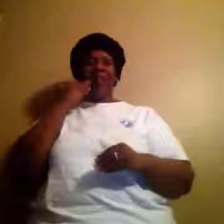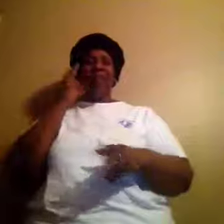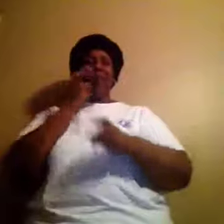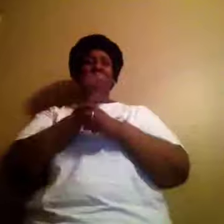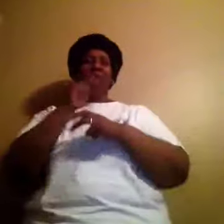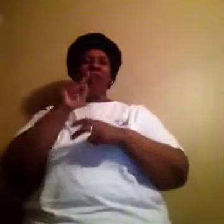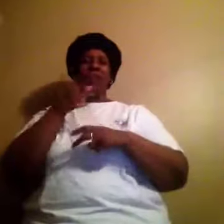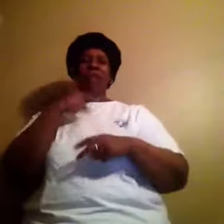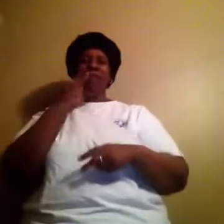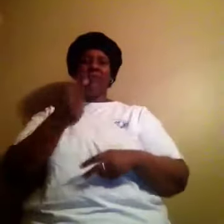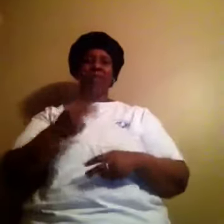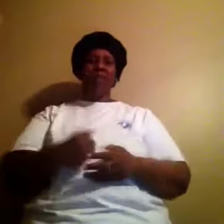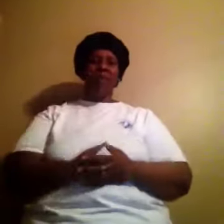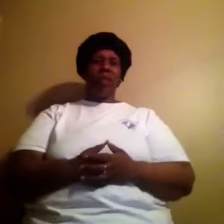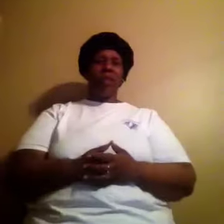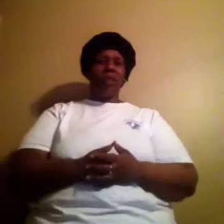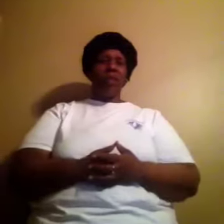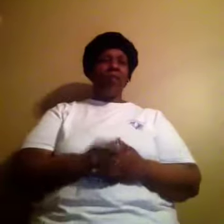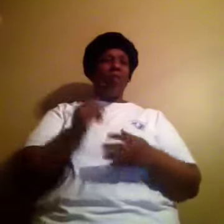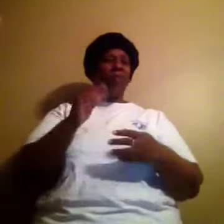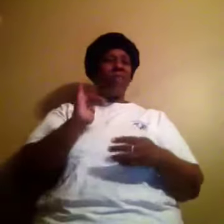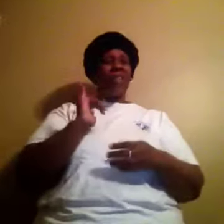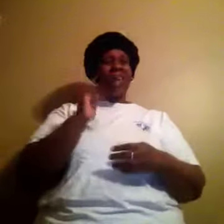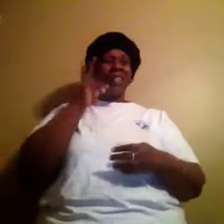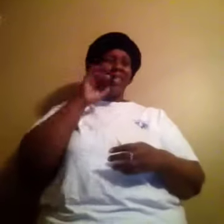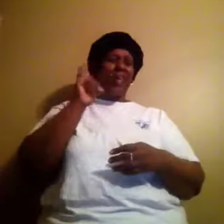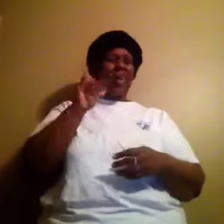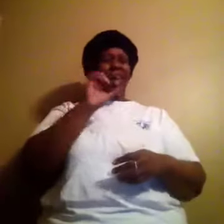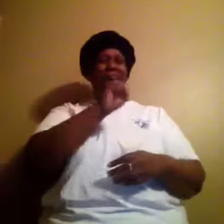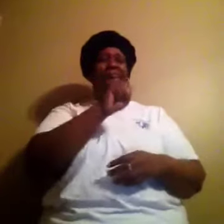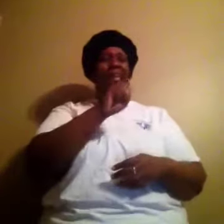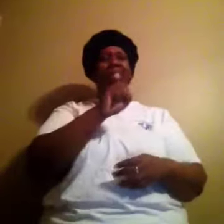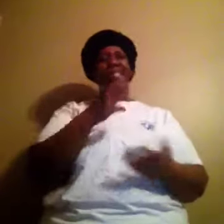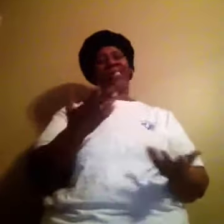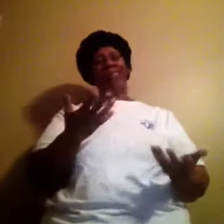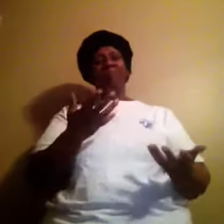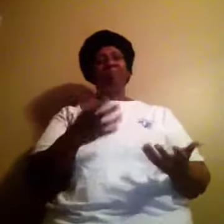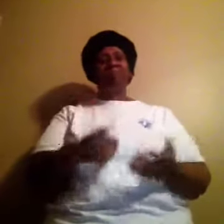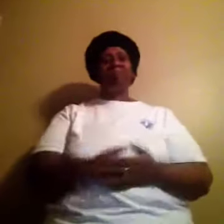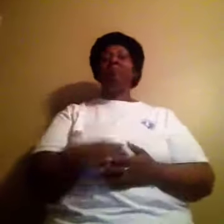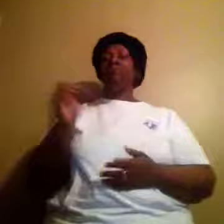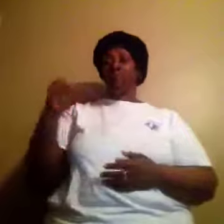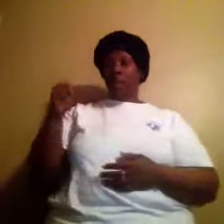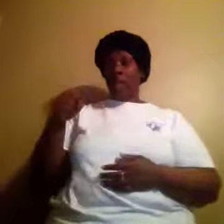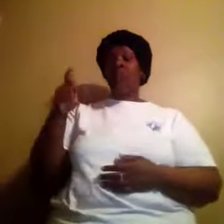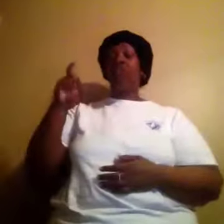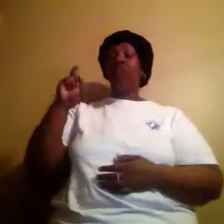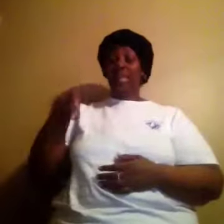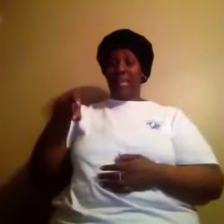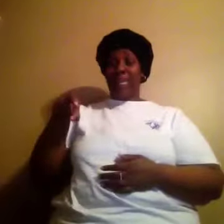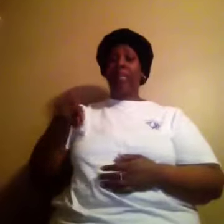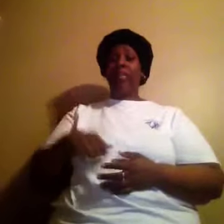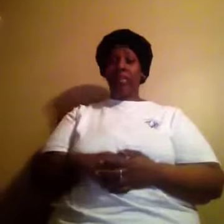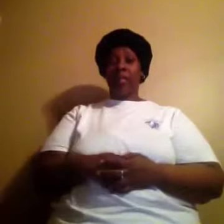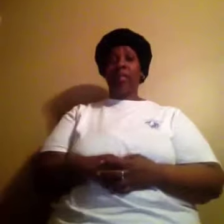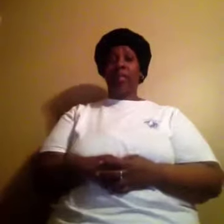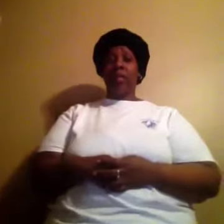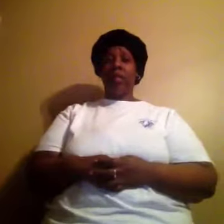don't pronounce the S. I don't know. Yeah, you need to, generally in English,